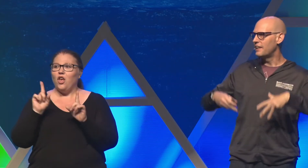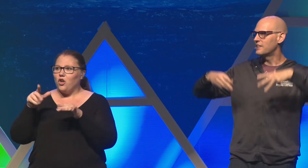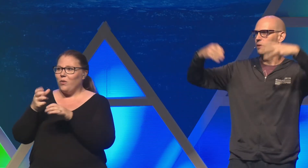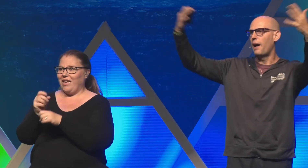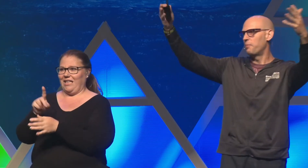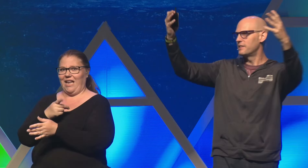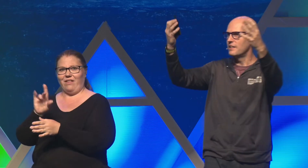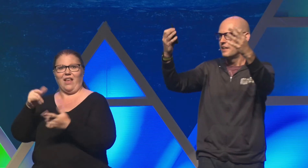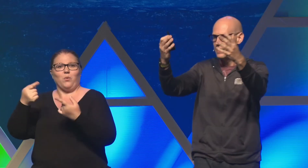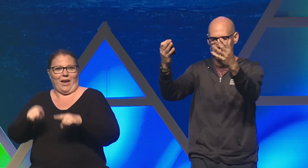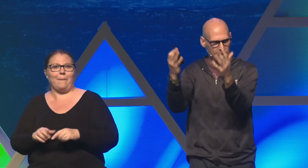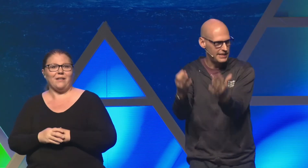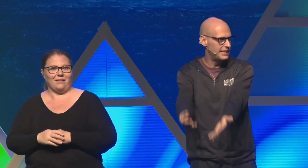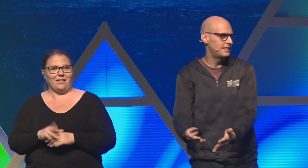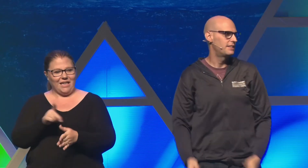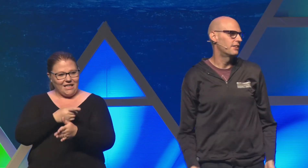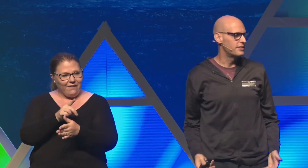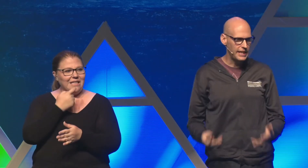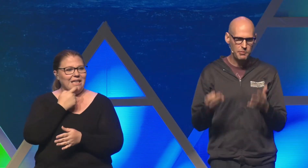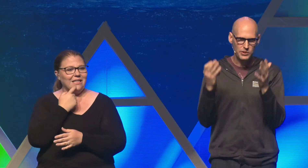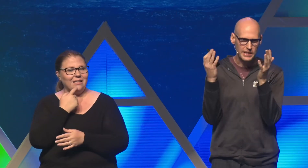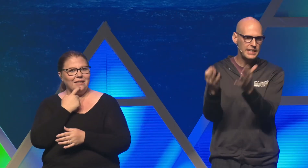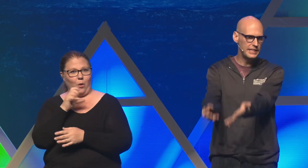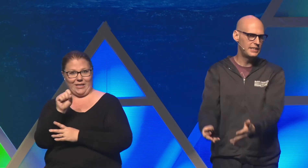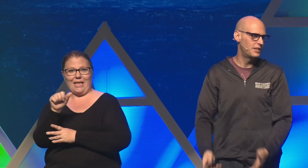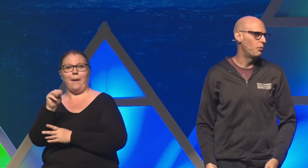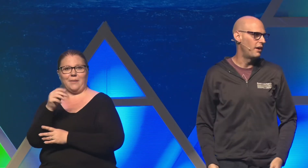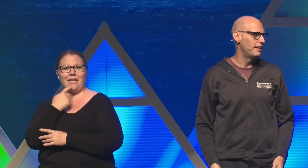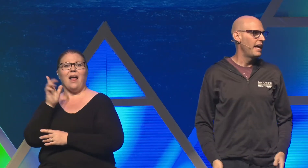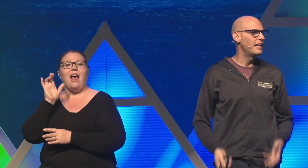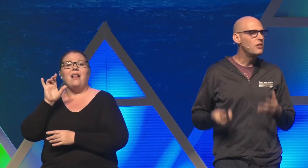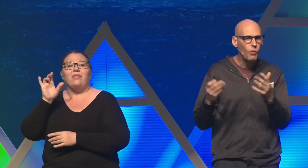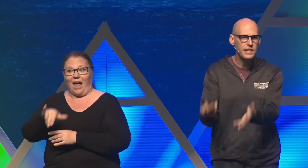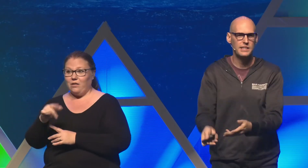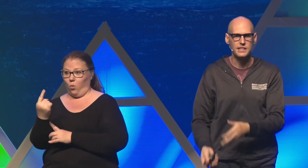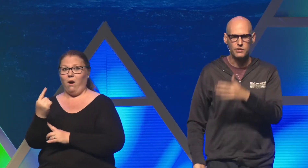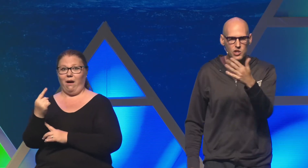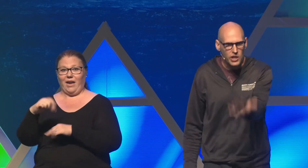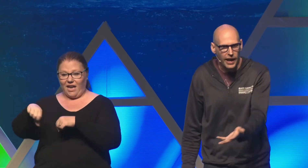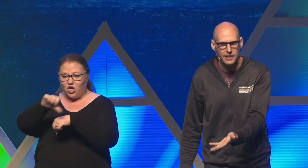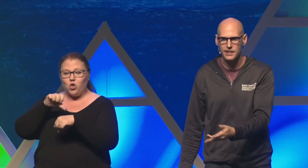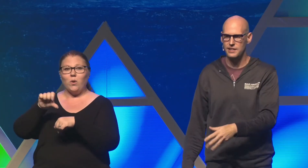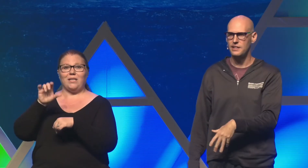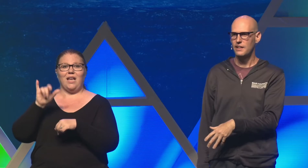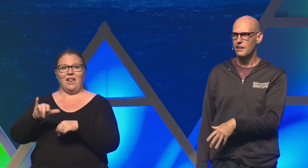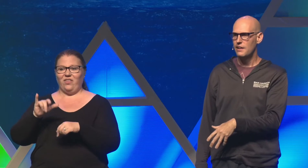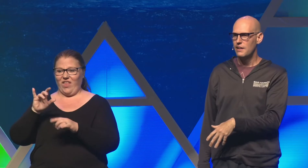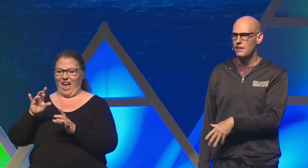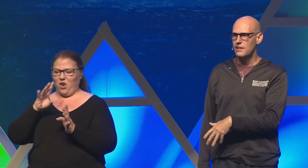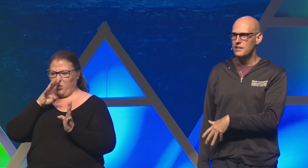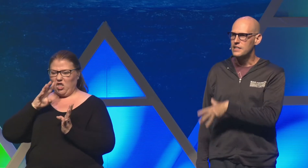and then that's what happens. Samuel says, this is the one, and anoints this rejected,